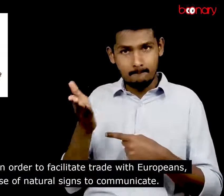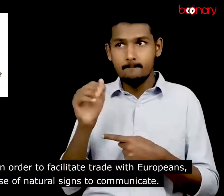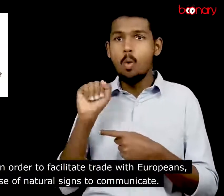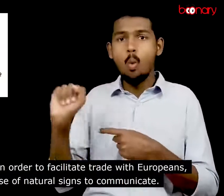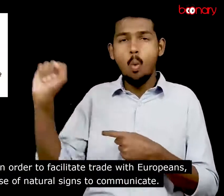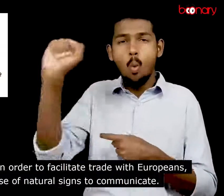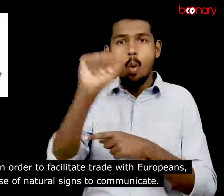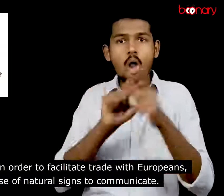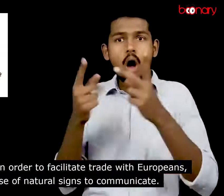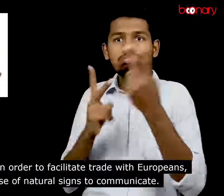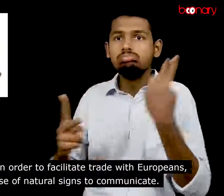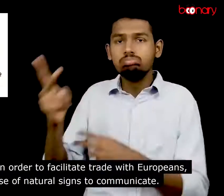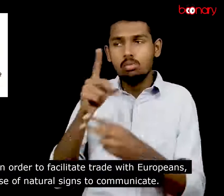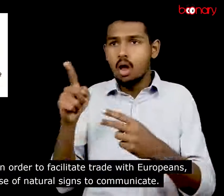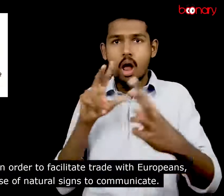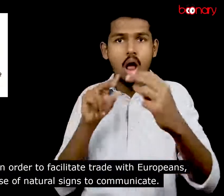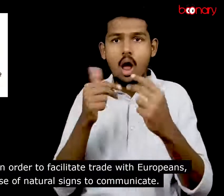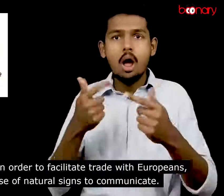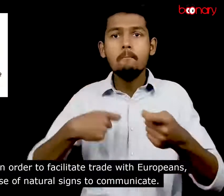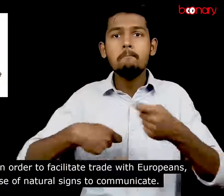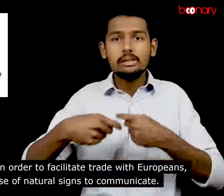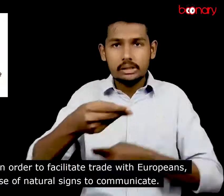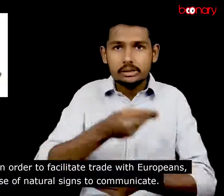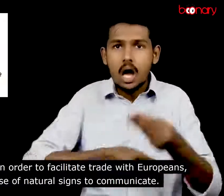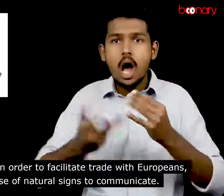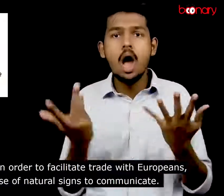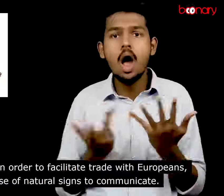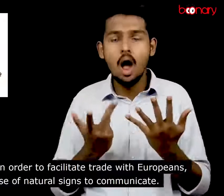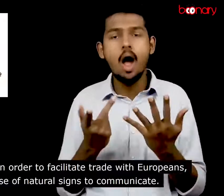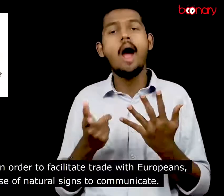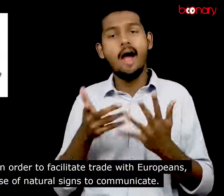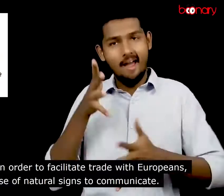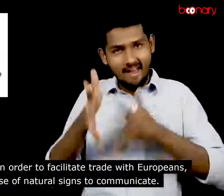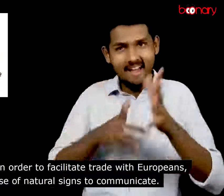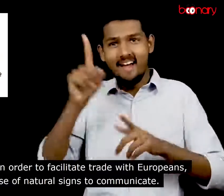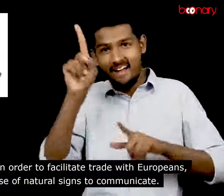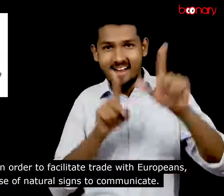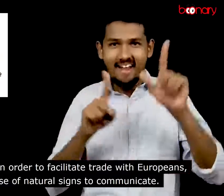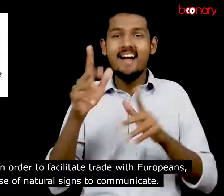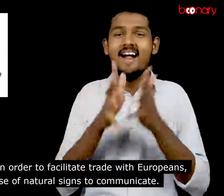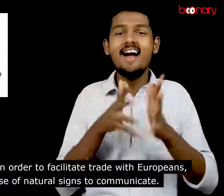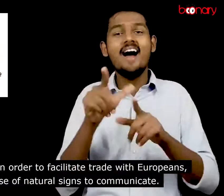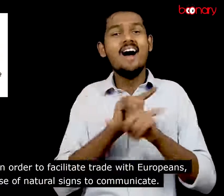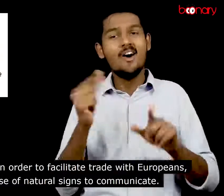to facilitate trade with Europeans, they made use of natural signs to